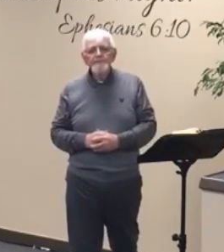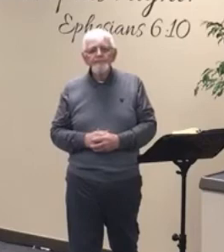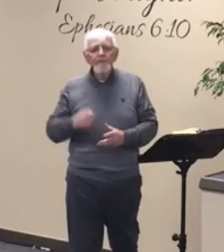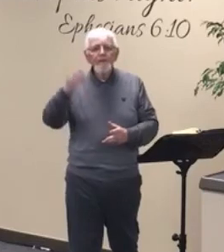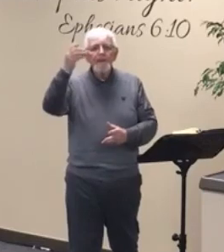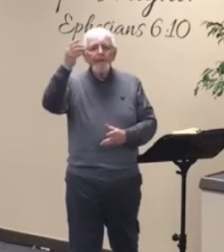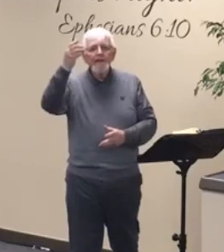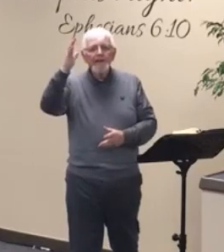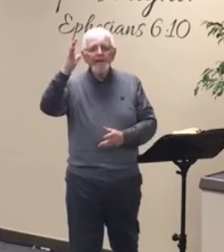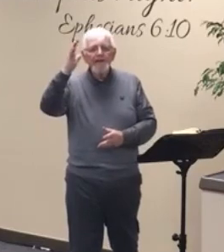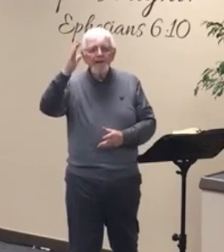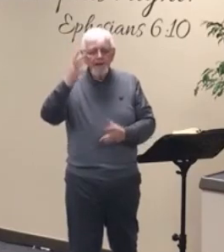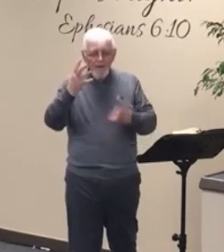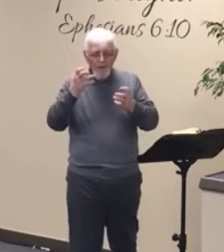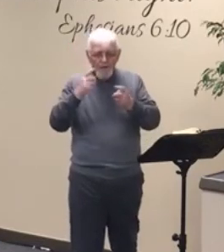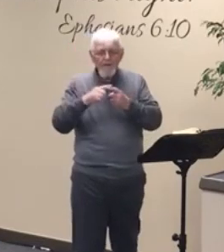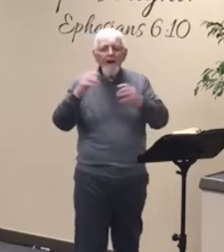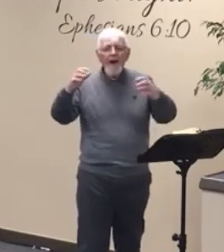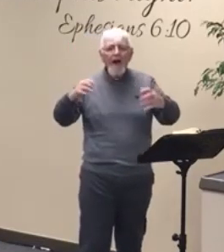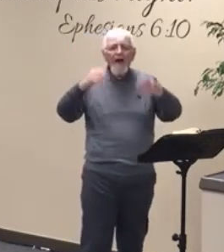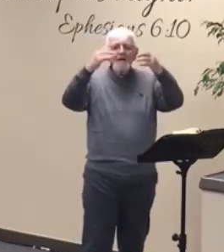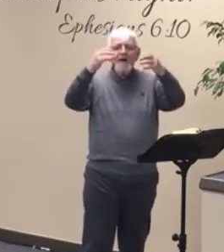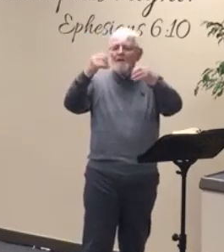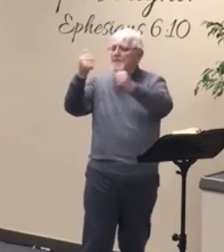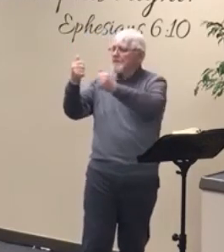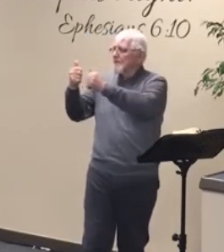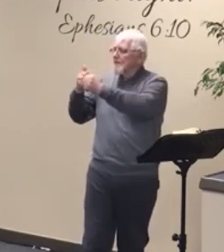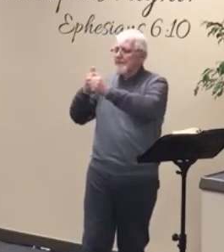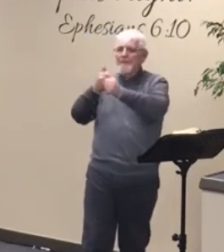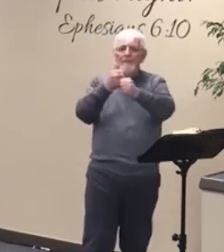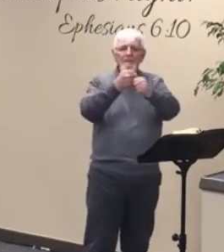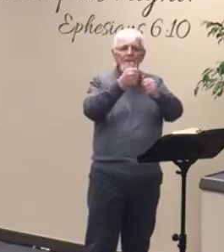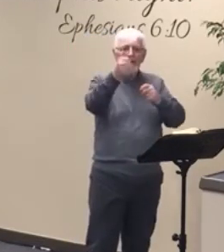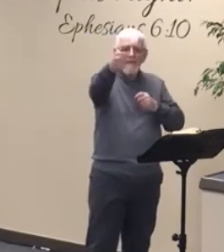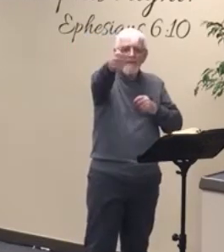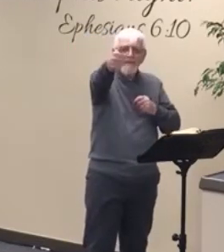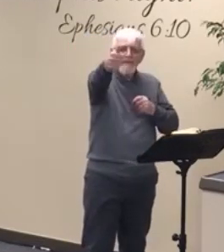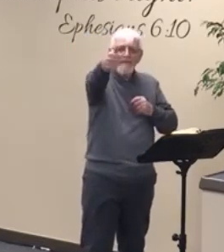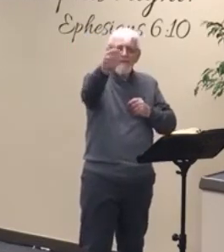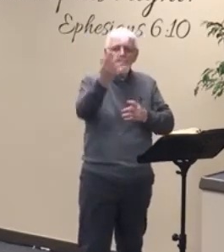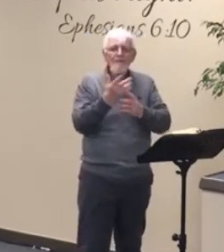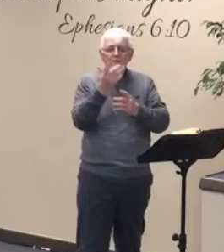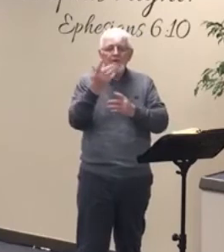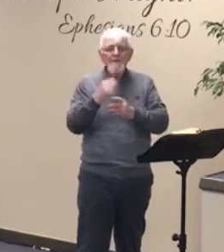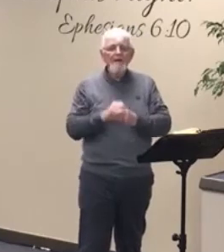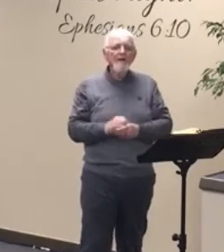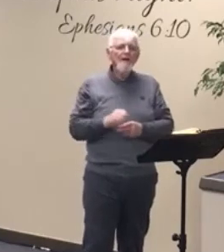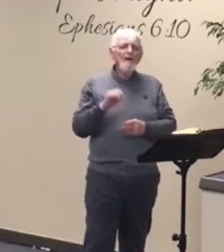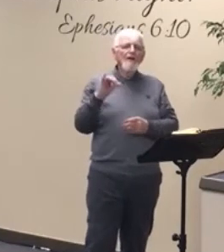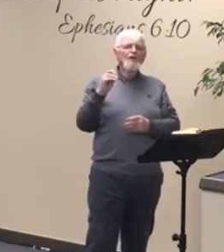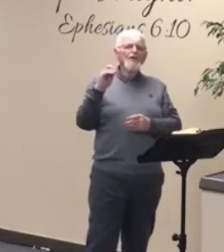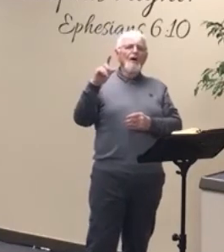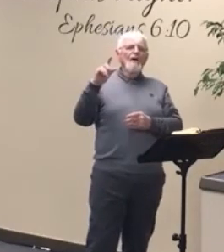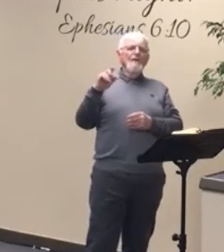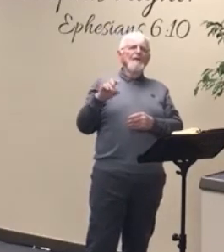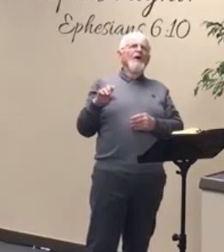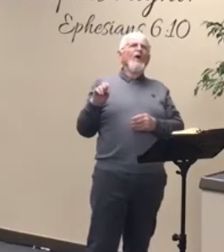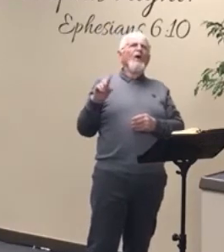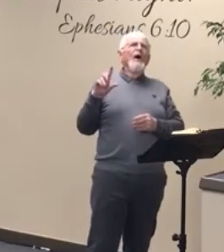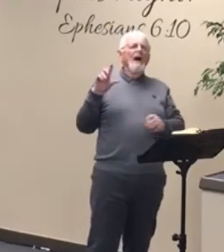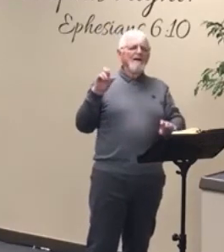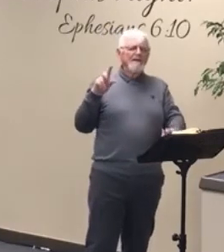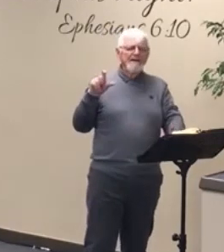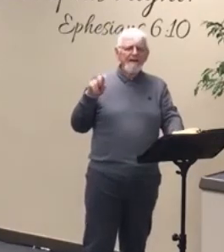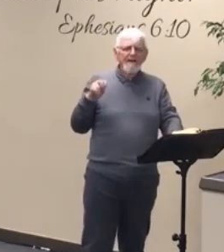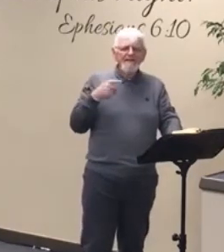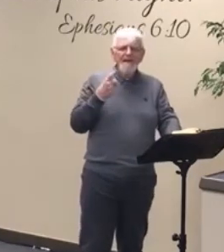God wants to exalt you. Some of what Joel Osteen says is true.